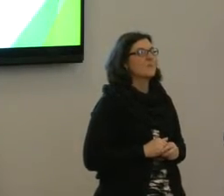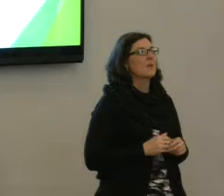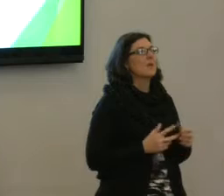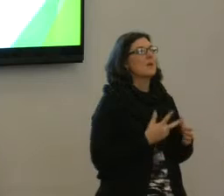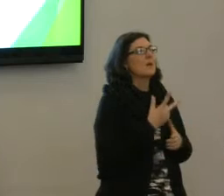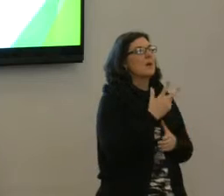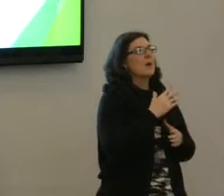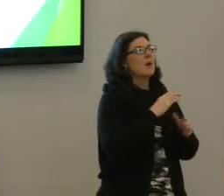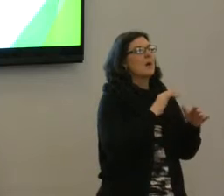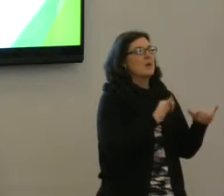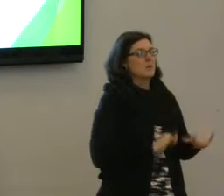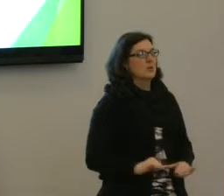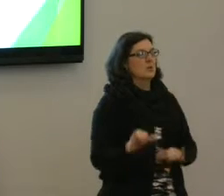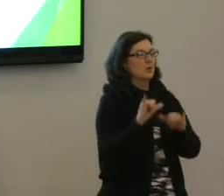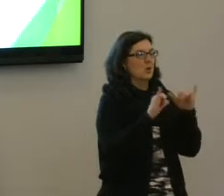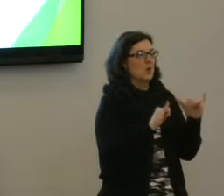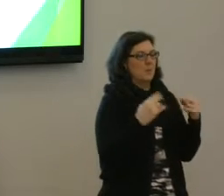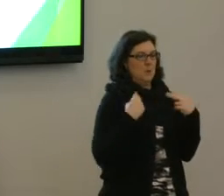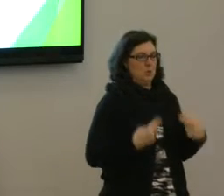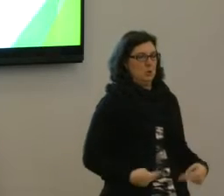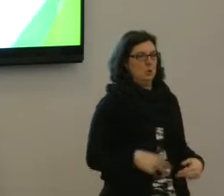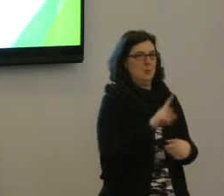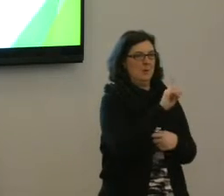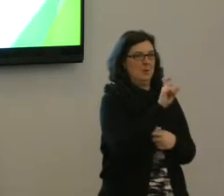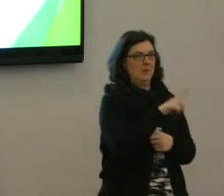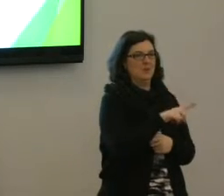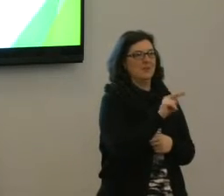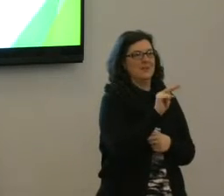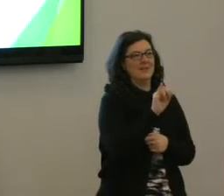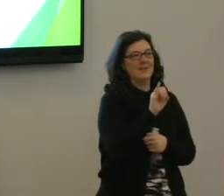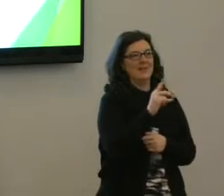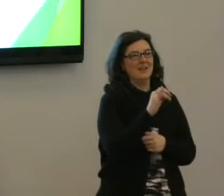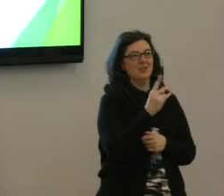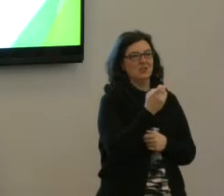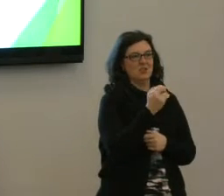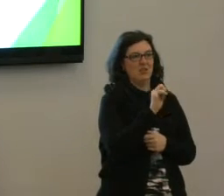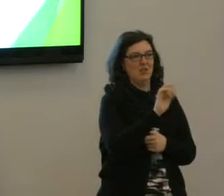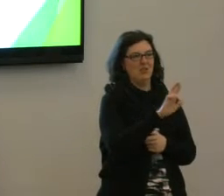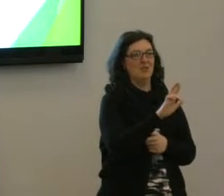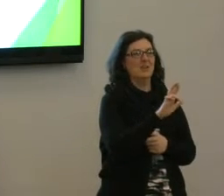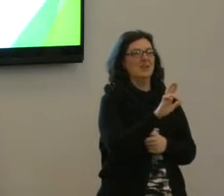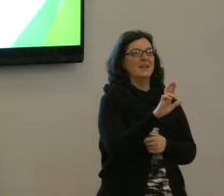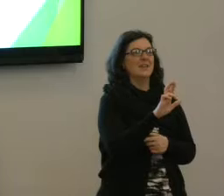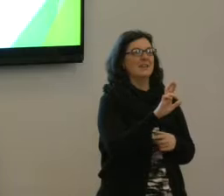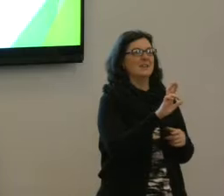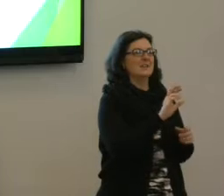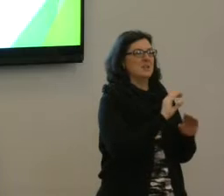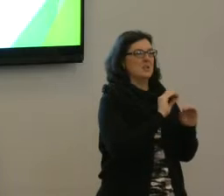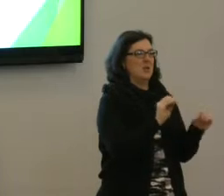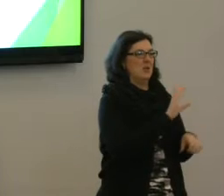questions. This is what I got to talk about this afternoon at the Nisonger Center. That's the secular side of this visit.